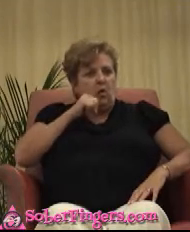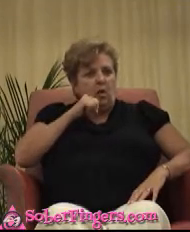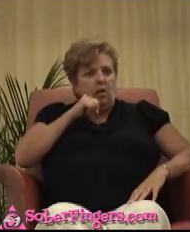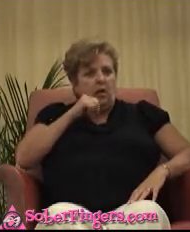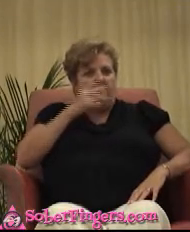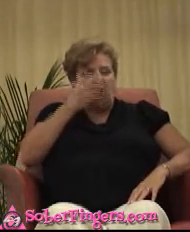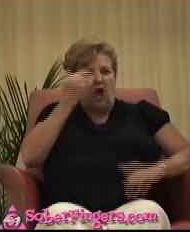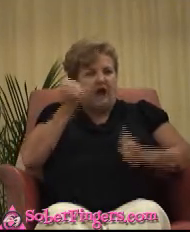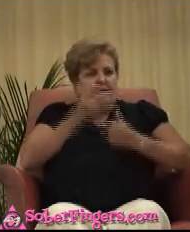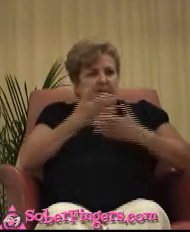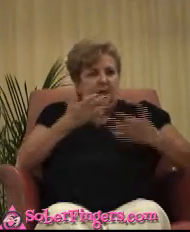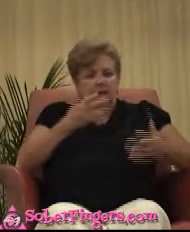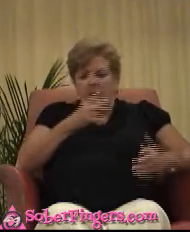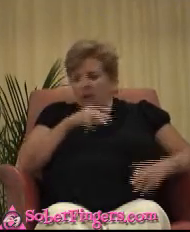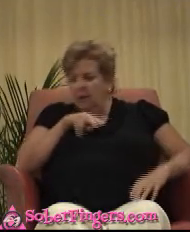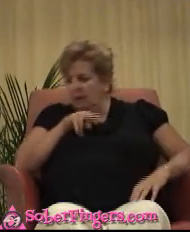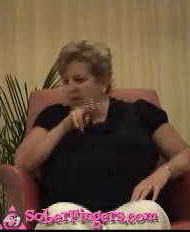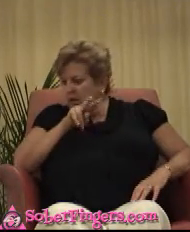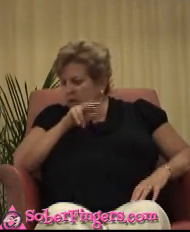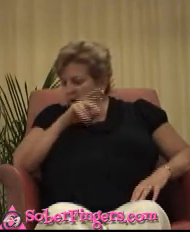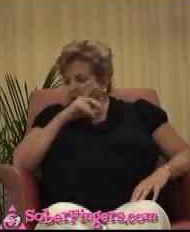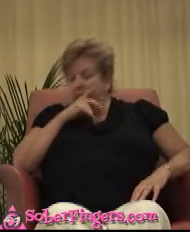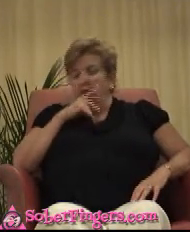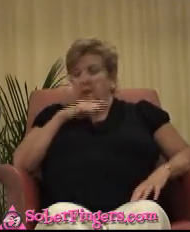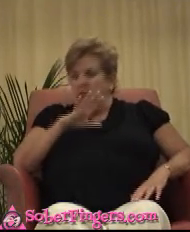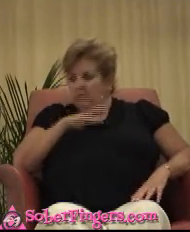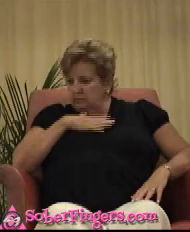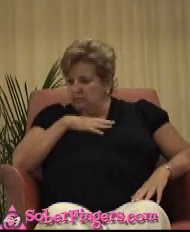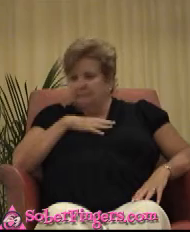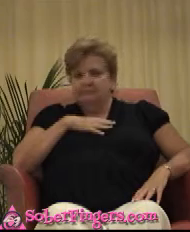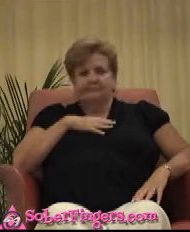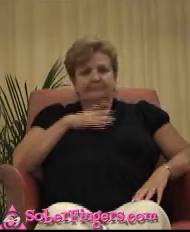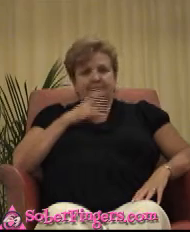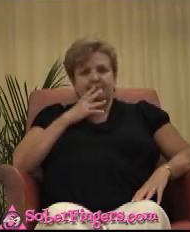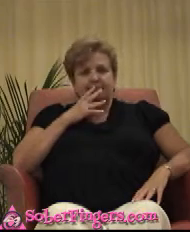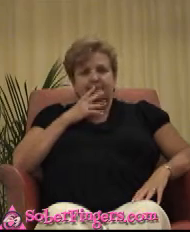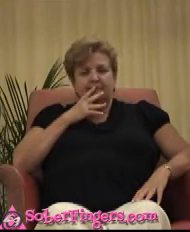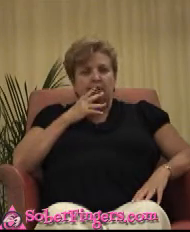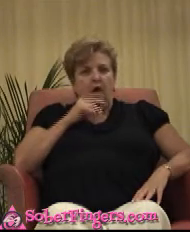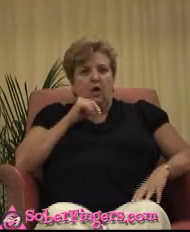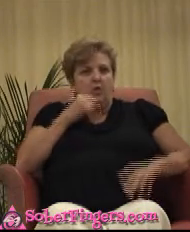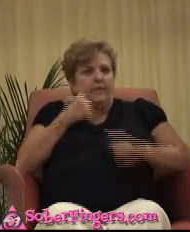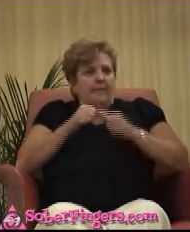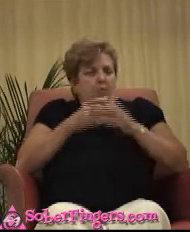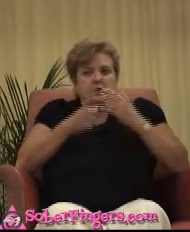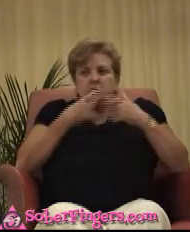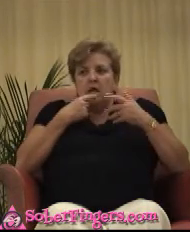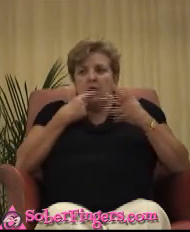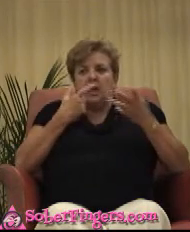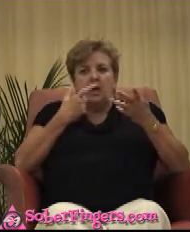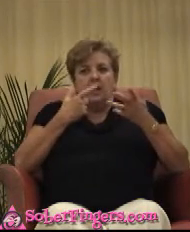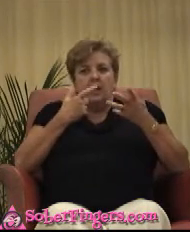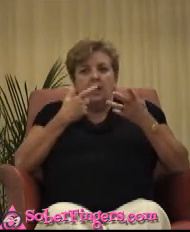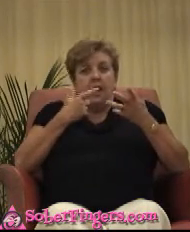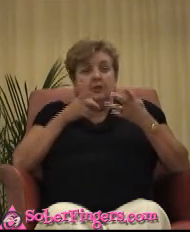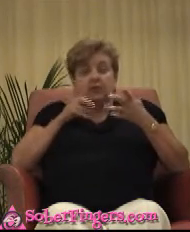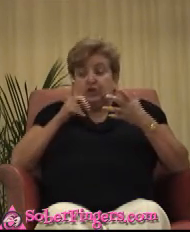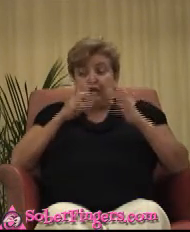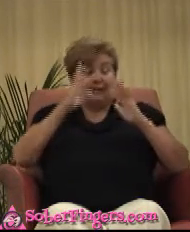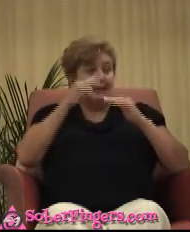I'm standing there flat-footed and awkward, and I'm not sure what to say. And she's expecting something. And